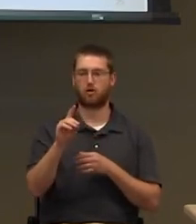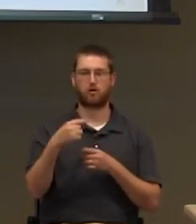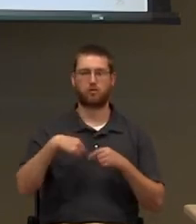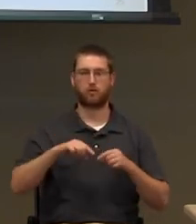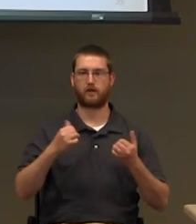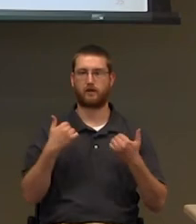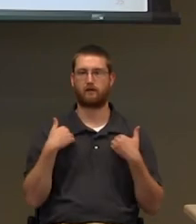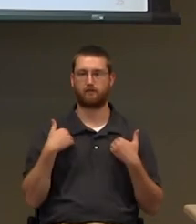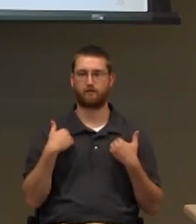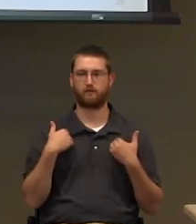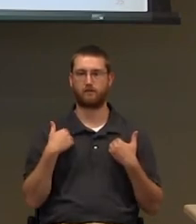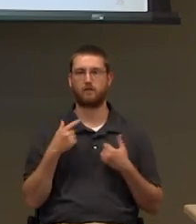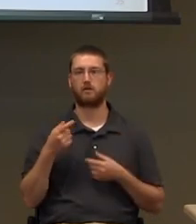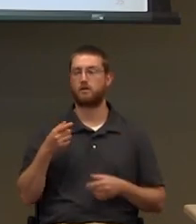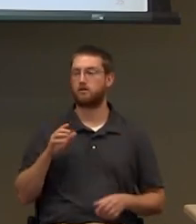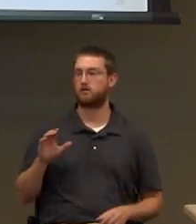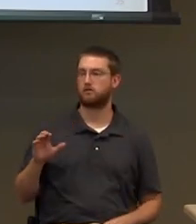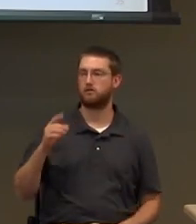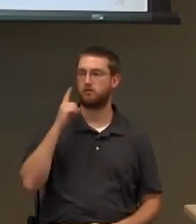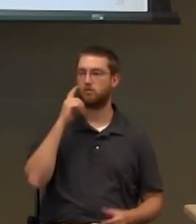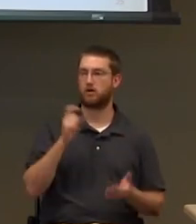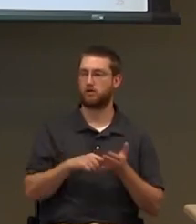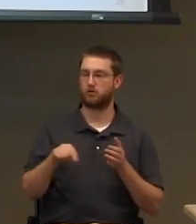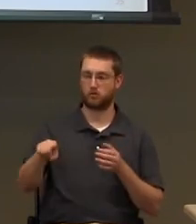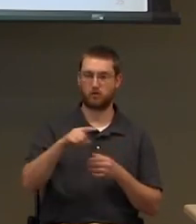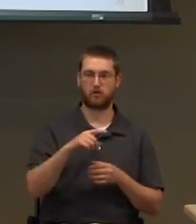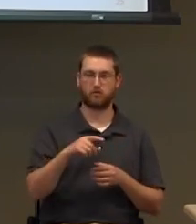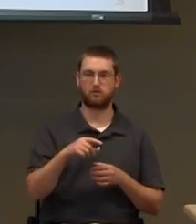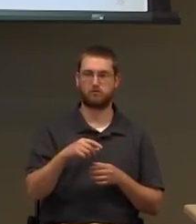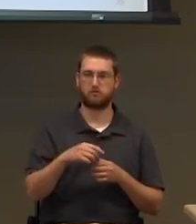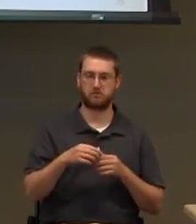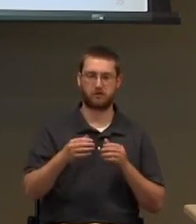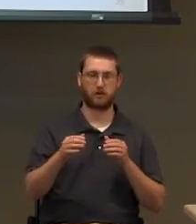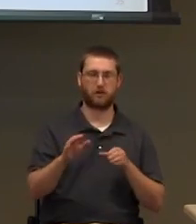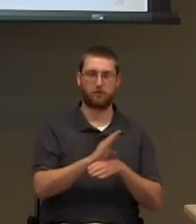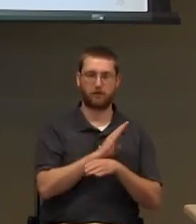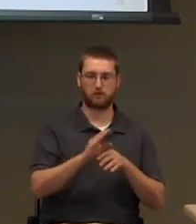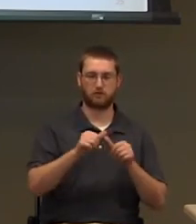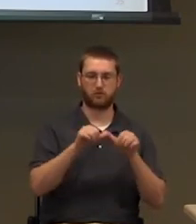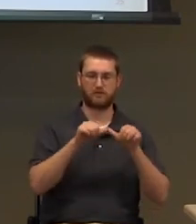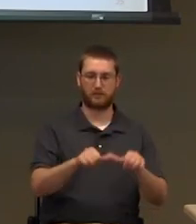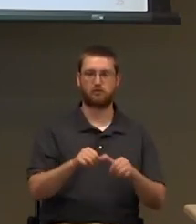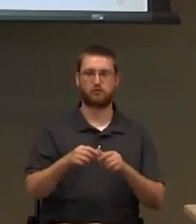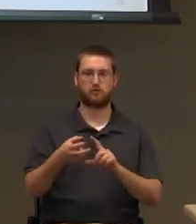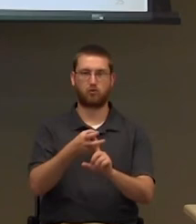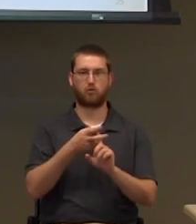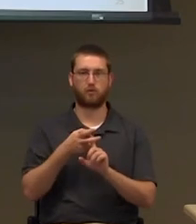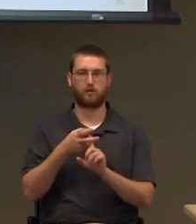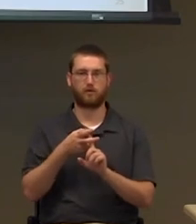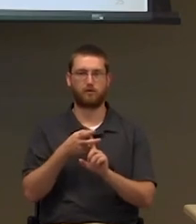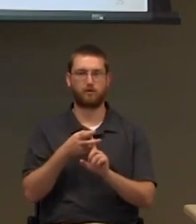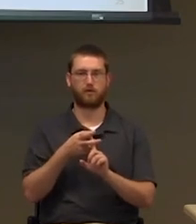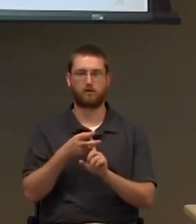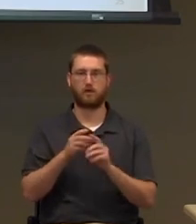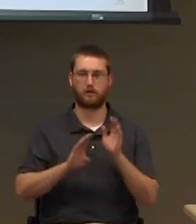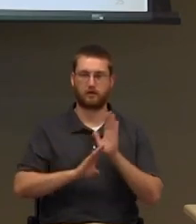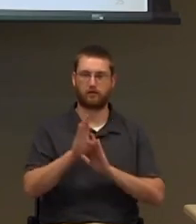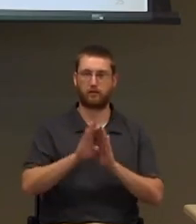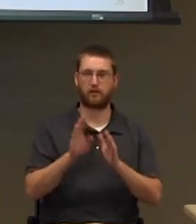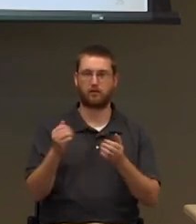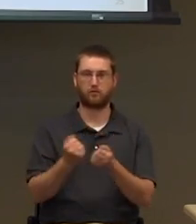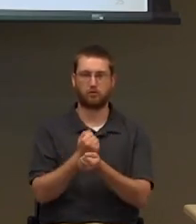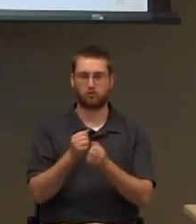have to recognize that you're tasking business retention improvement to people who are experts in business development and growth.